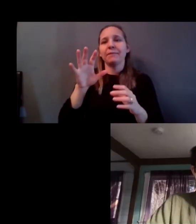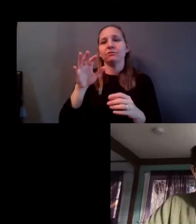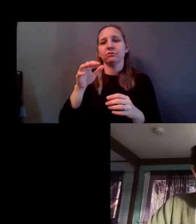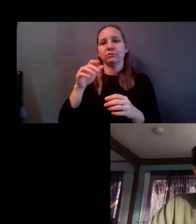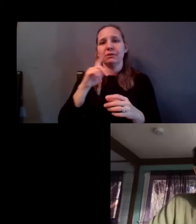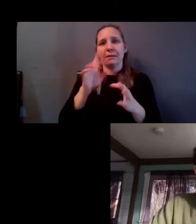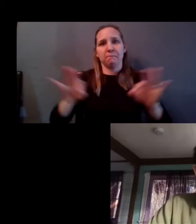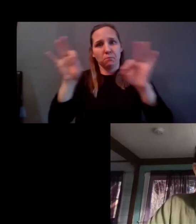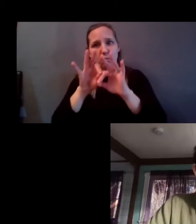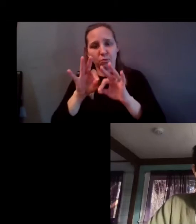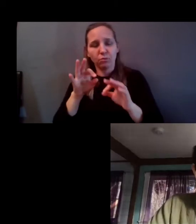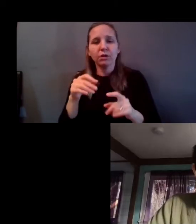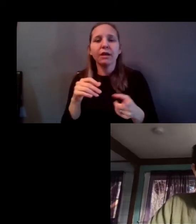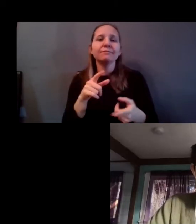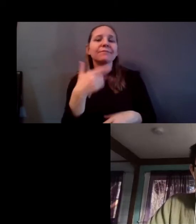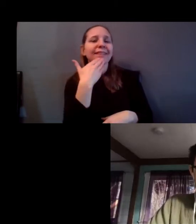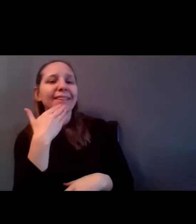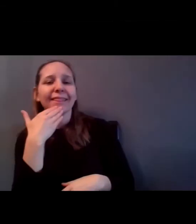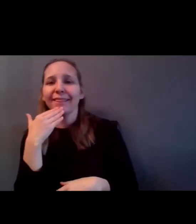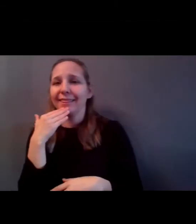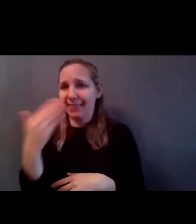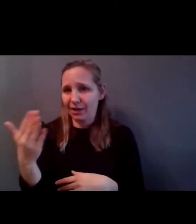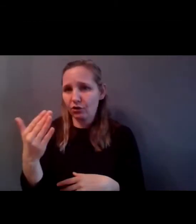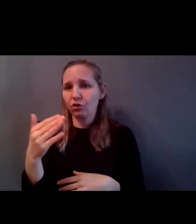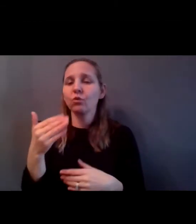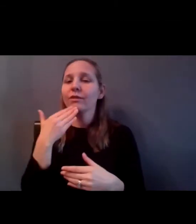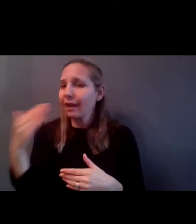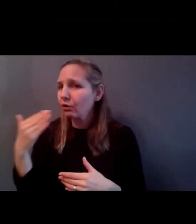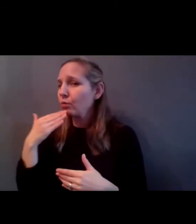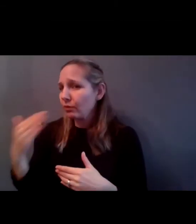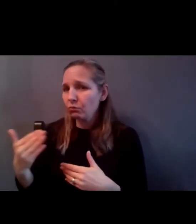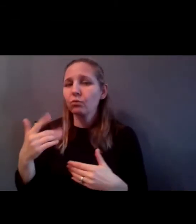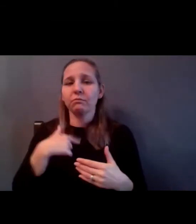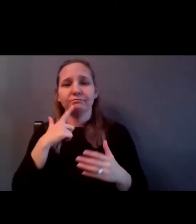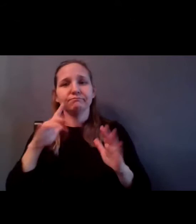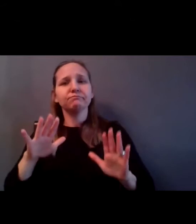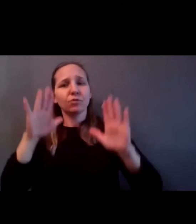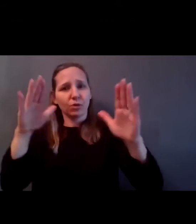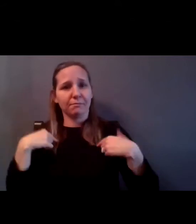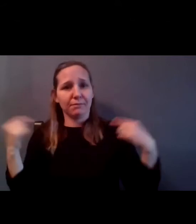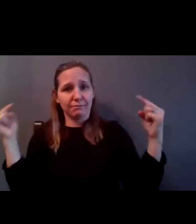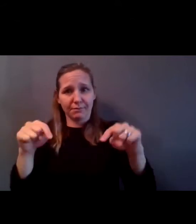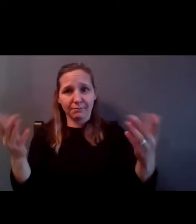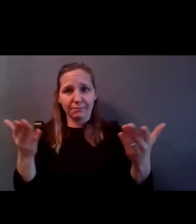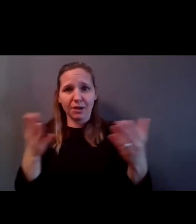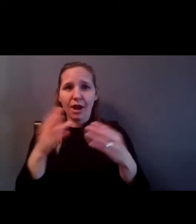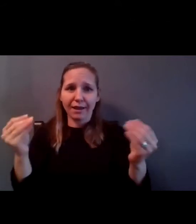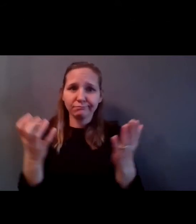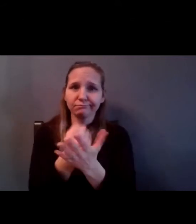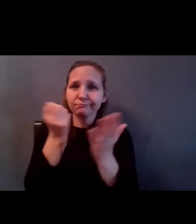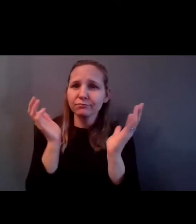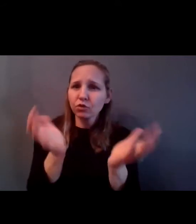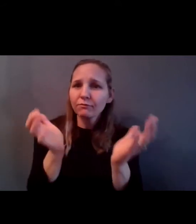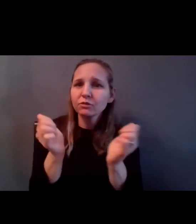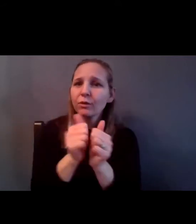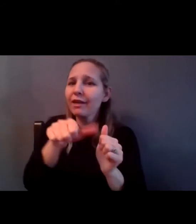Thanks, Veronica and Chief Campbell as well. And thanks, everyone. It's great to be here and to be in conversation with all of these other thoughtful